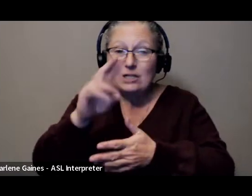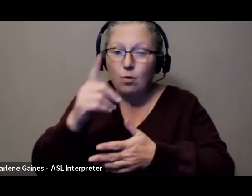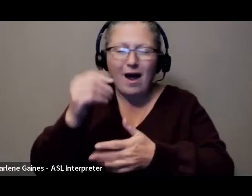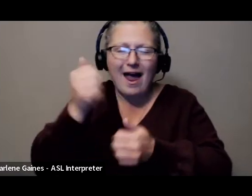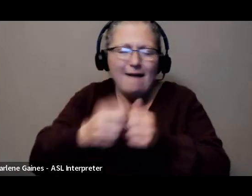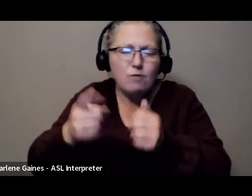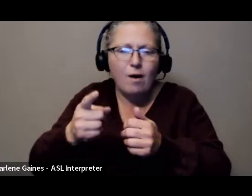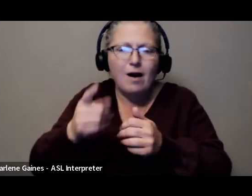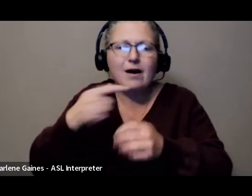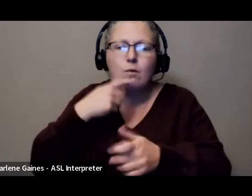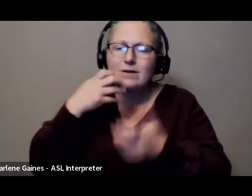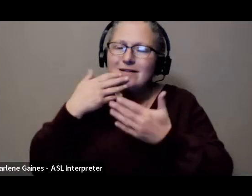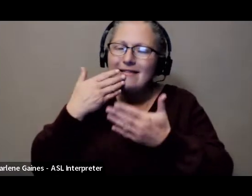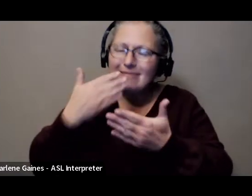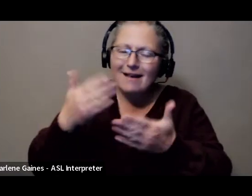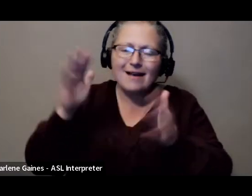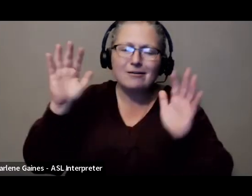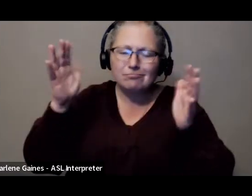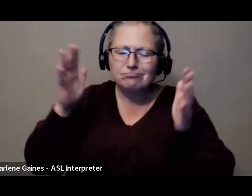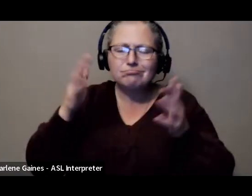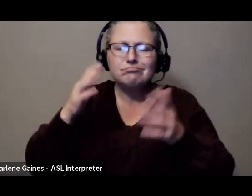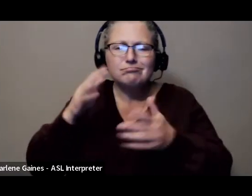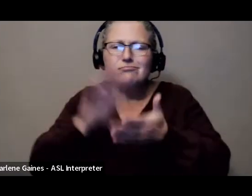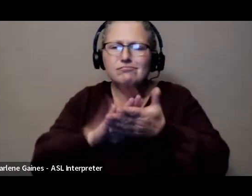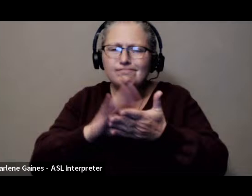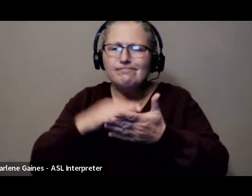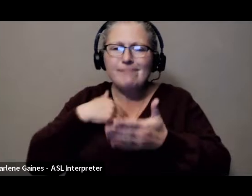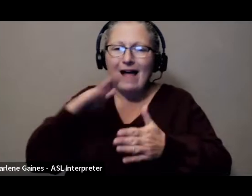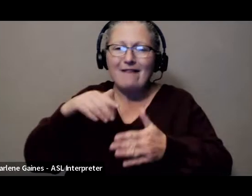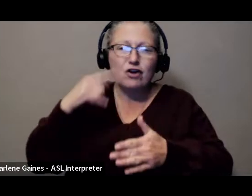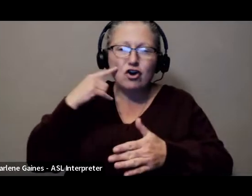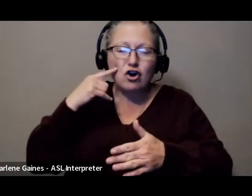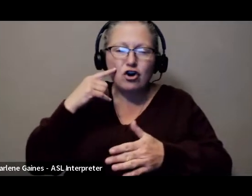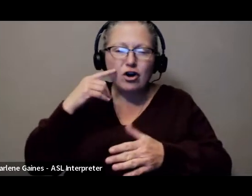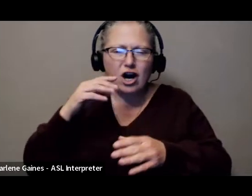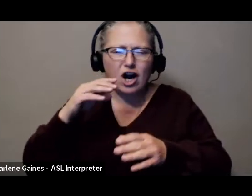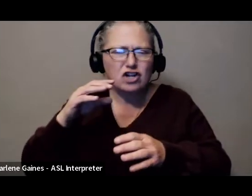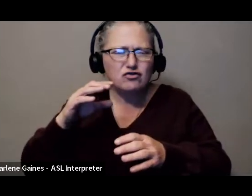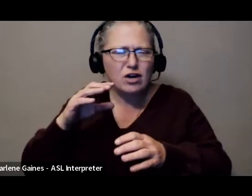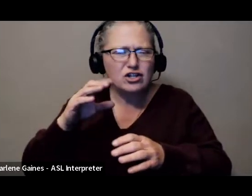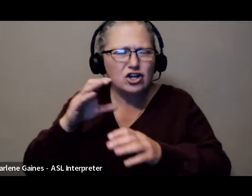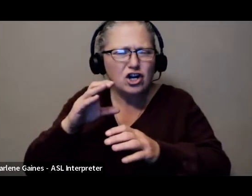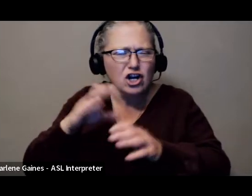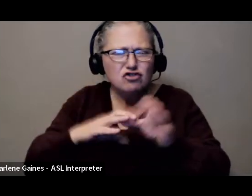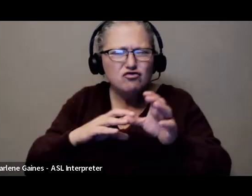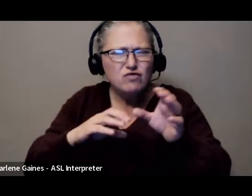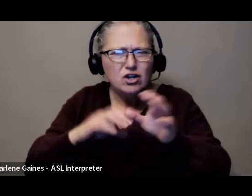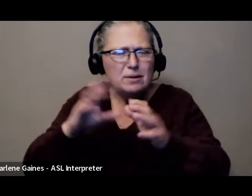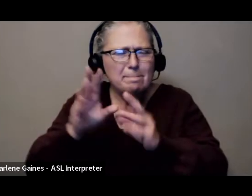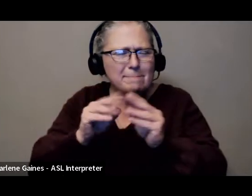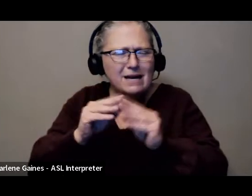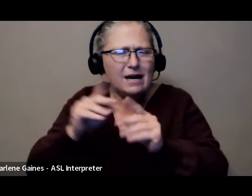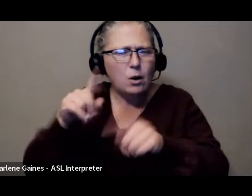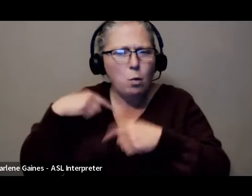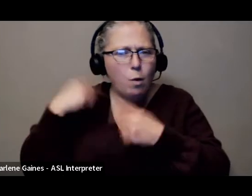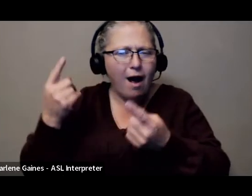just want to commend you. I just want to say that I haven't heard constructing meaning in a while at this meeting on the board. I remember